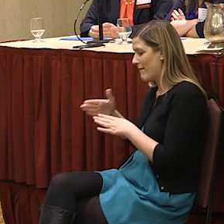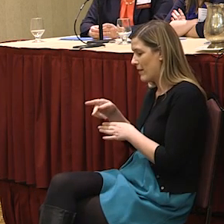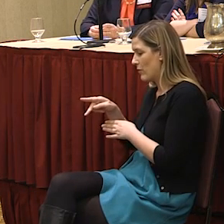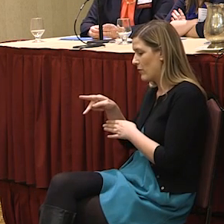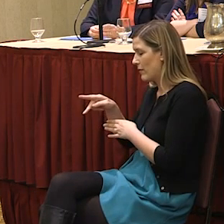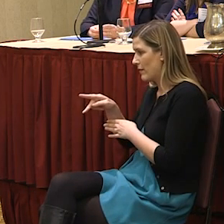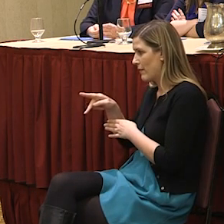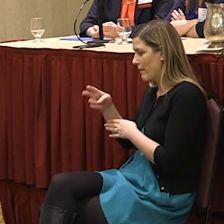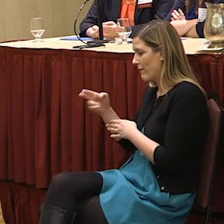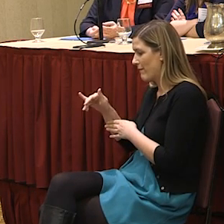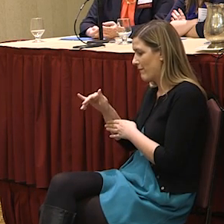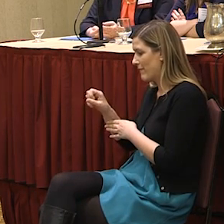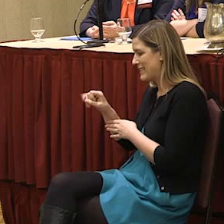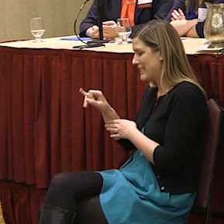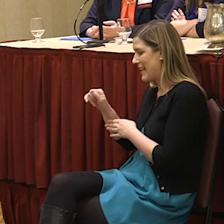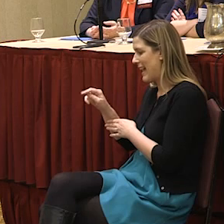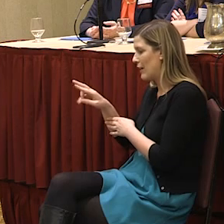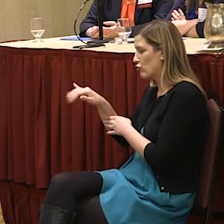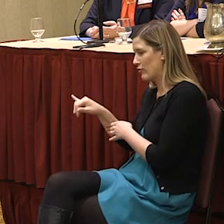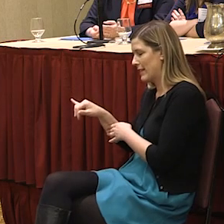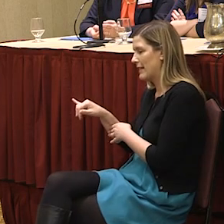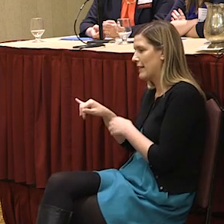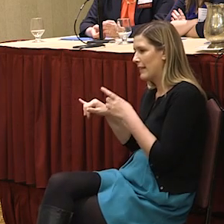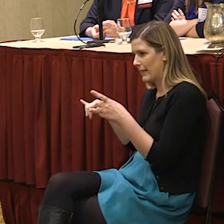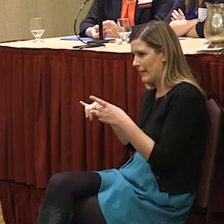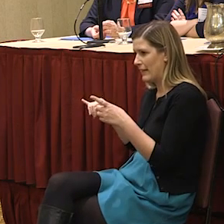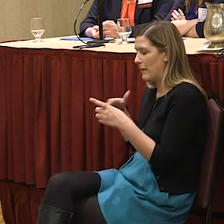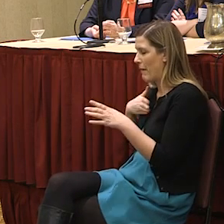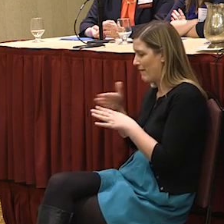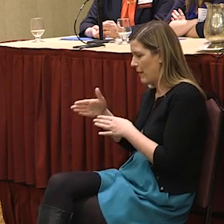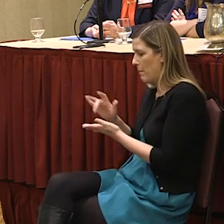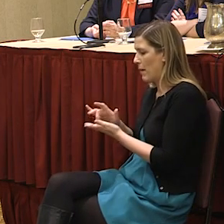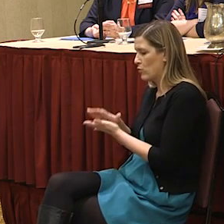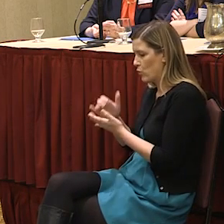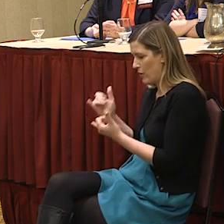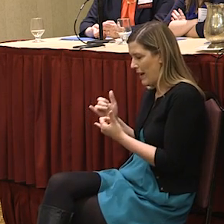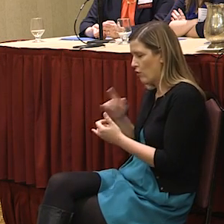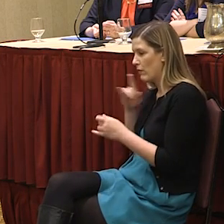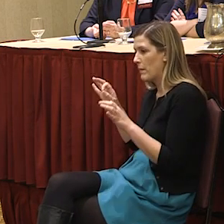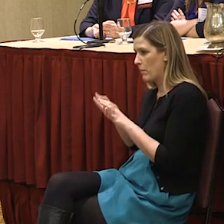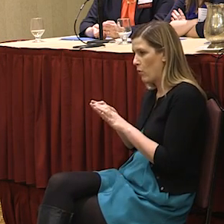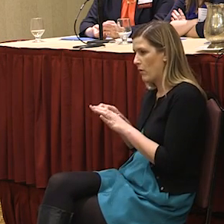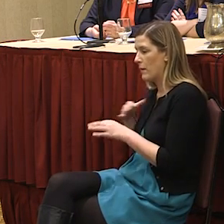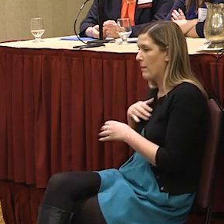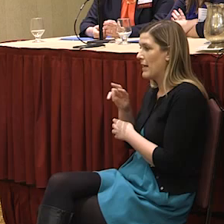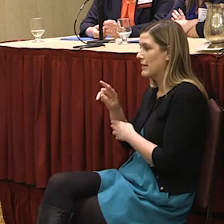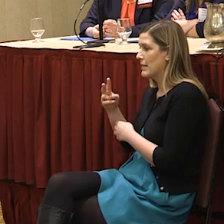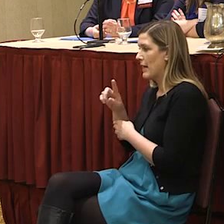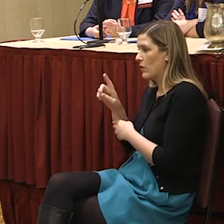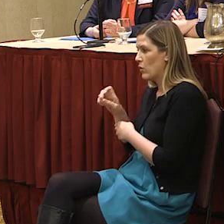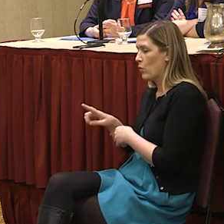I've chosen. I'm a medical student, so Great. I see a lot of this chronic pain. Yes. And it's very important. Thank you. My second question is for